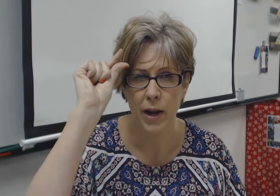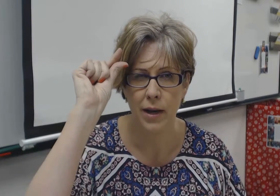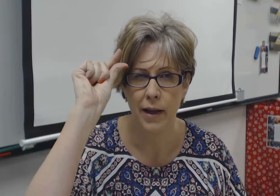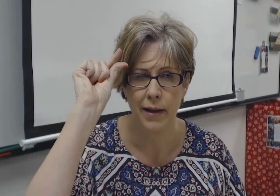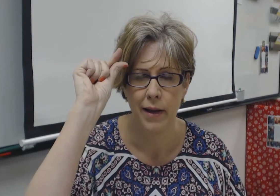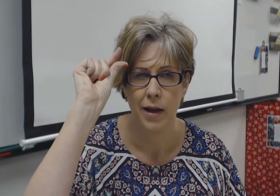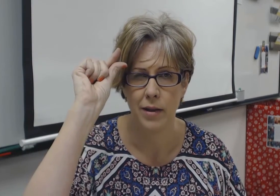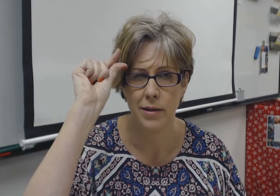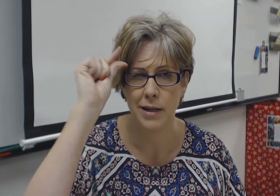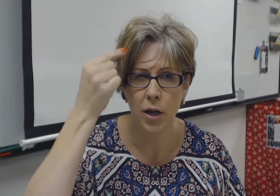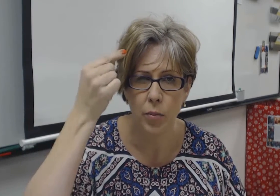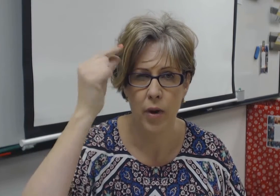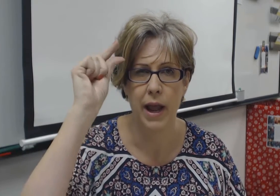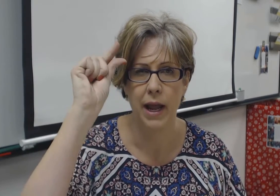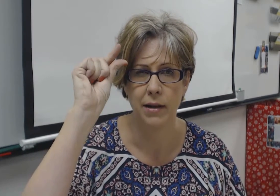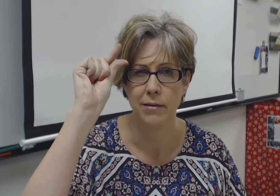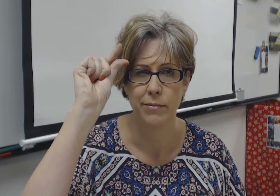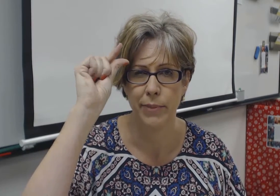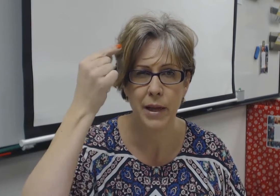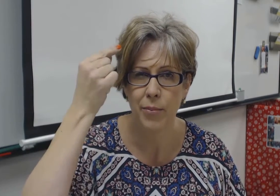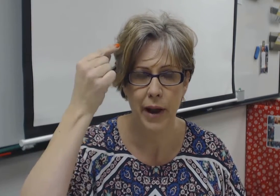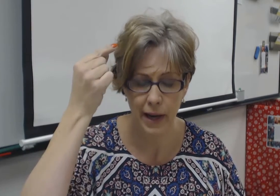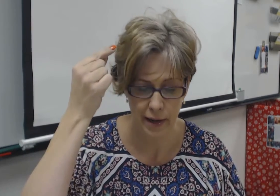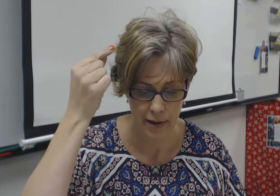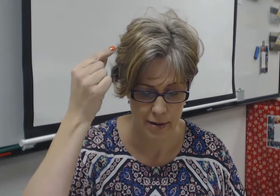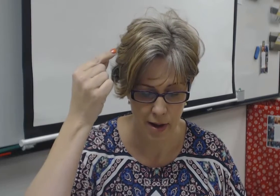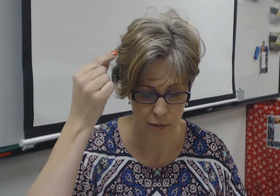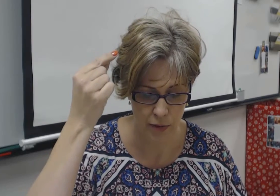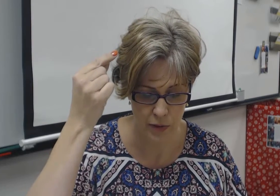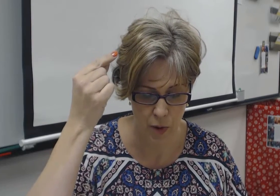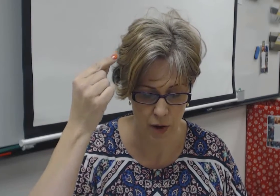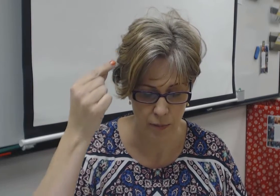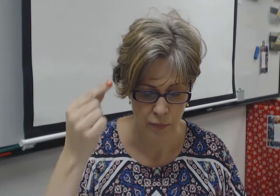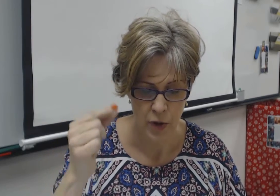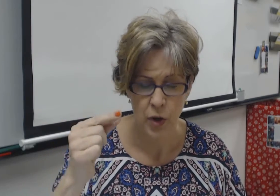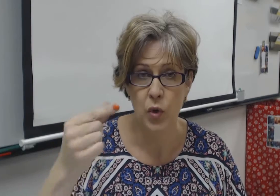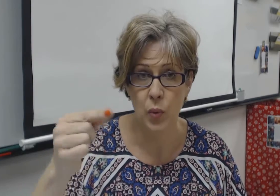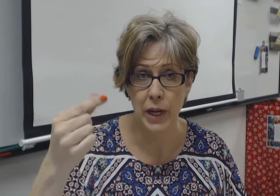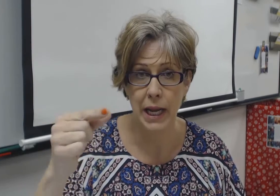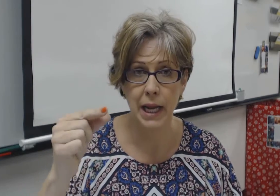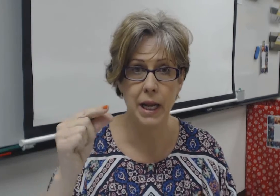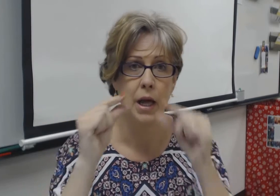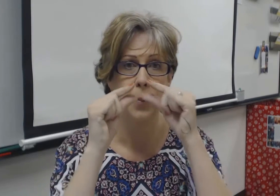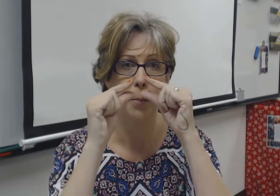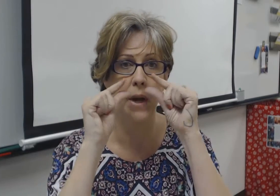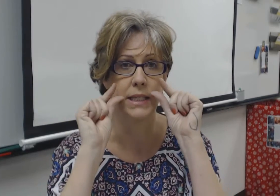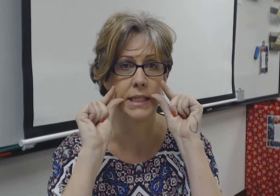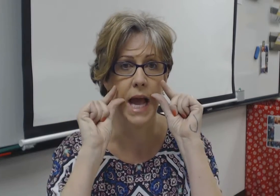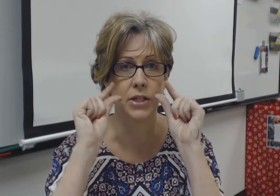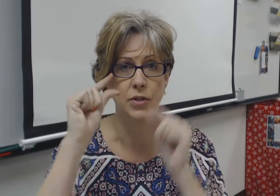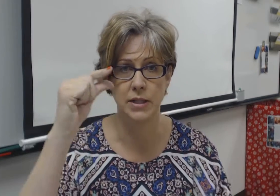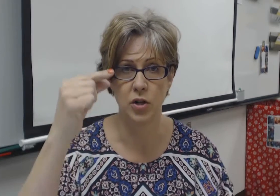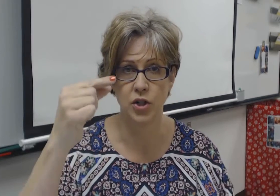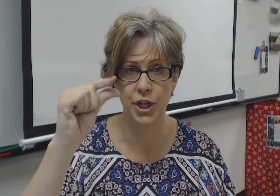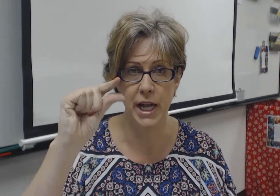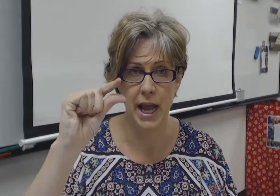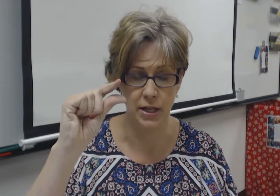P-brain like little brain, P-brained, not real smart. Green mustache, that's our G hand